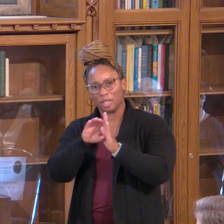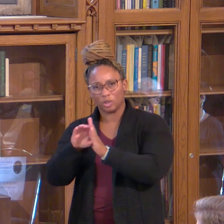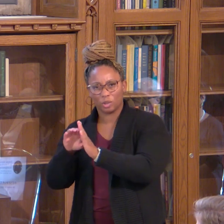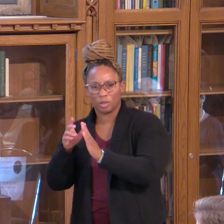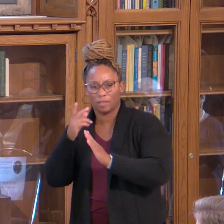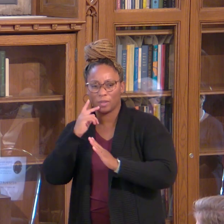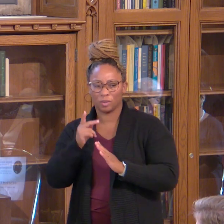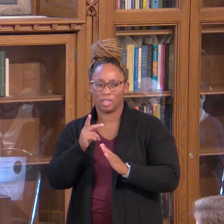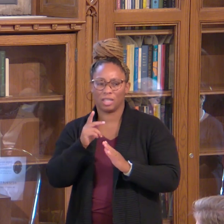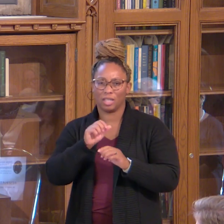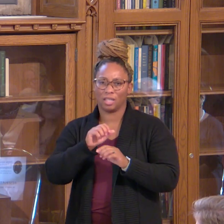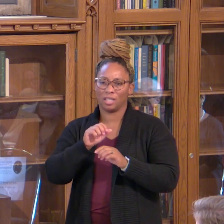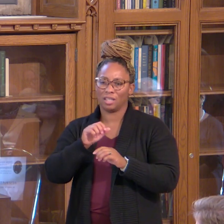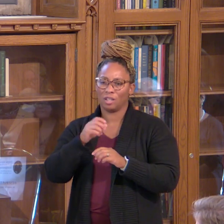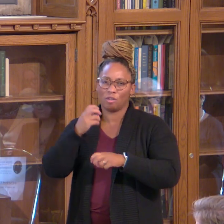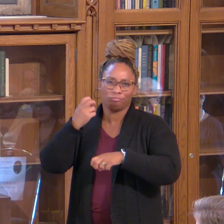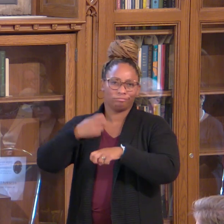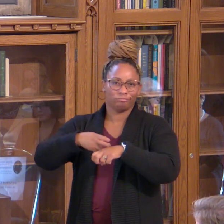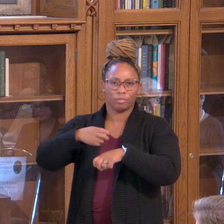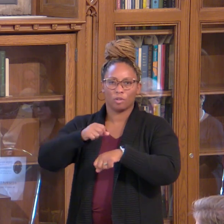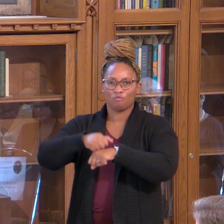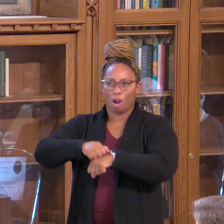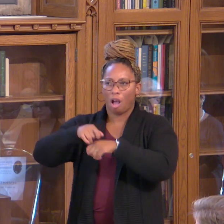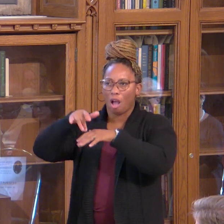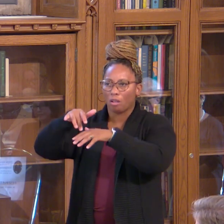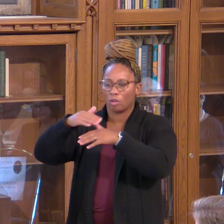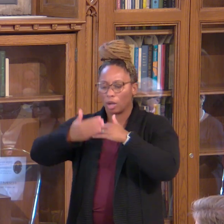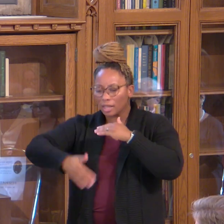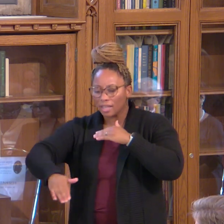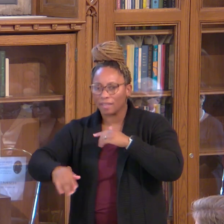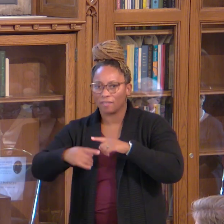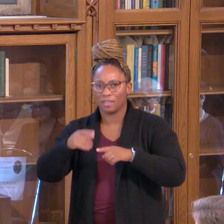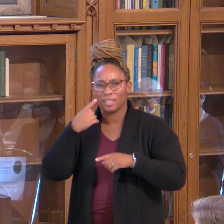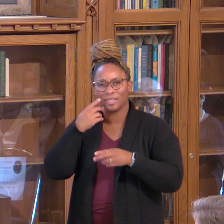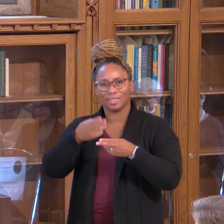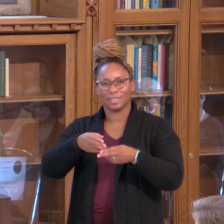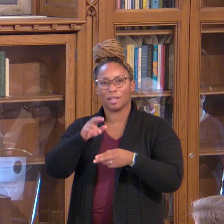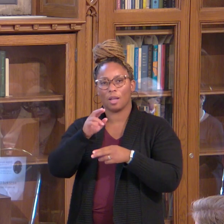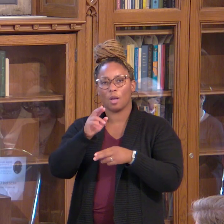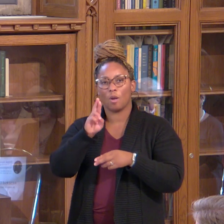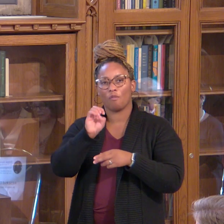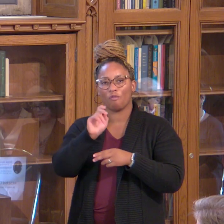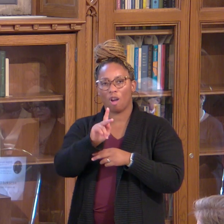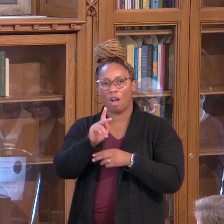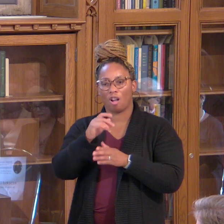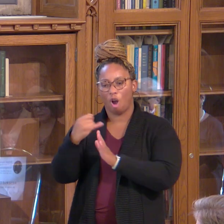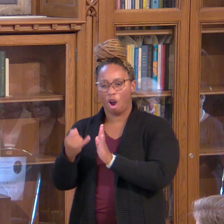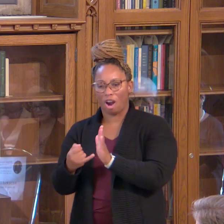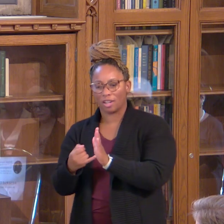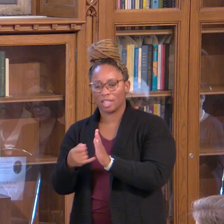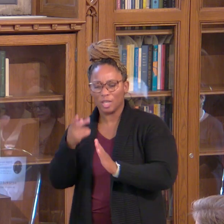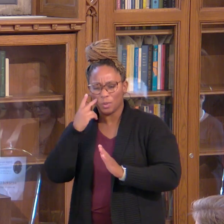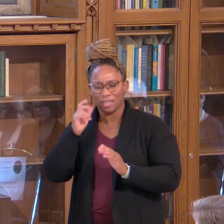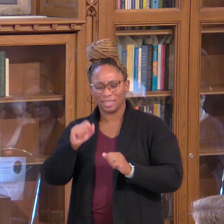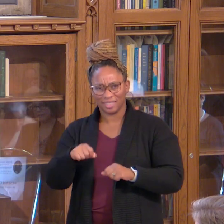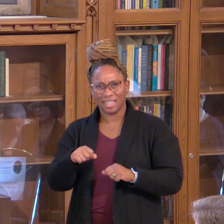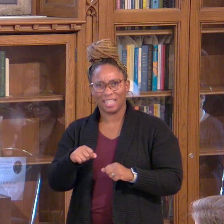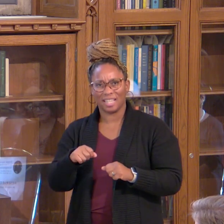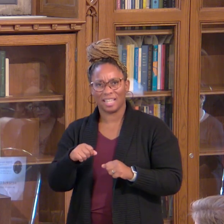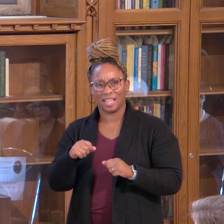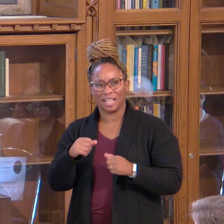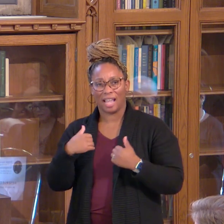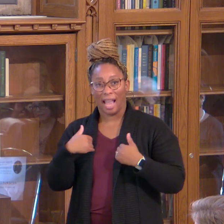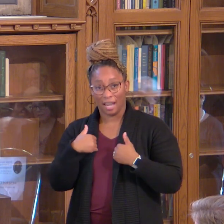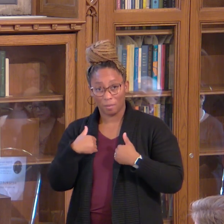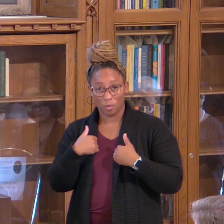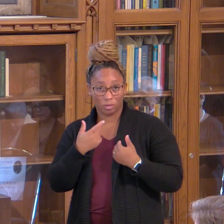Boulders and cliffs uh if you go and look at what's called rock art you can see domesticated animals